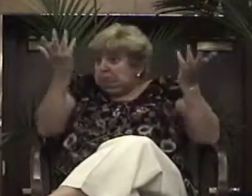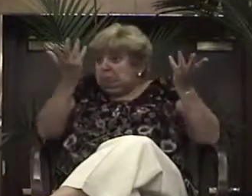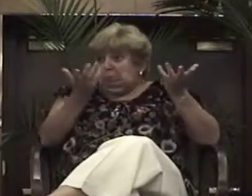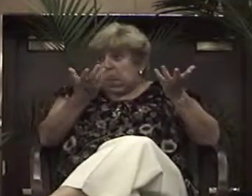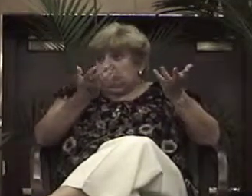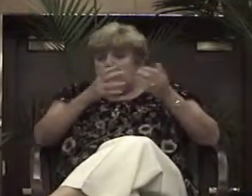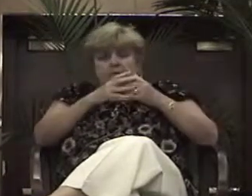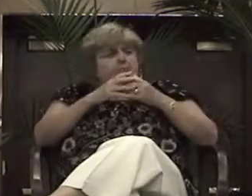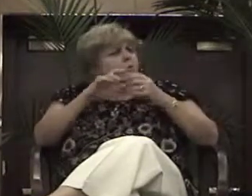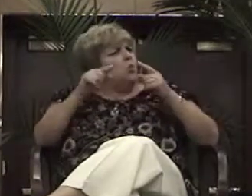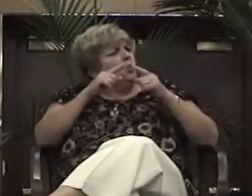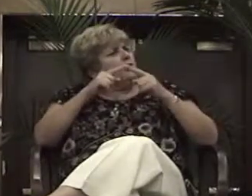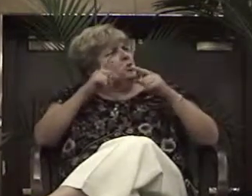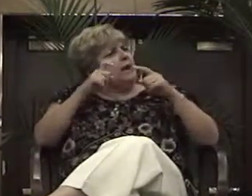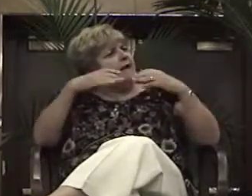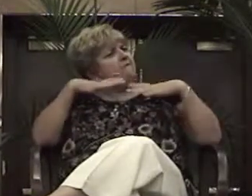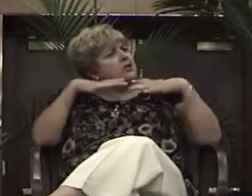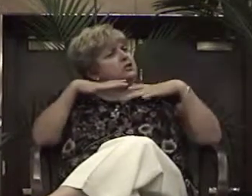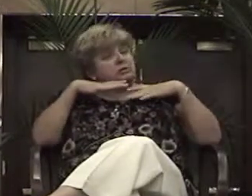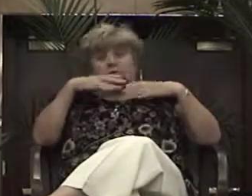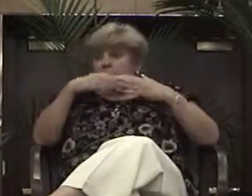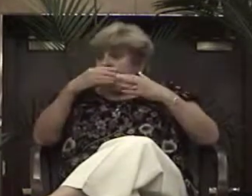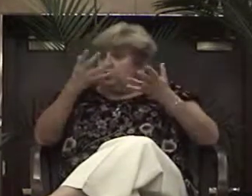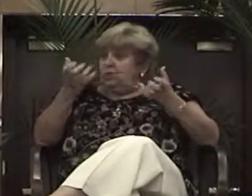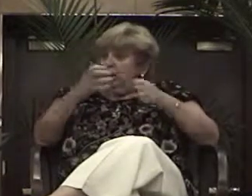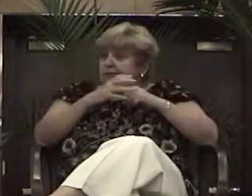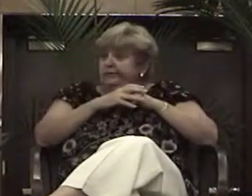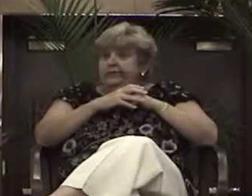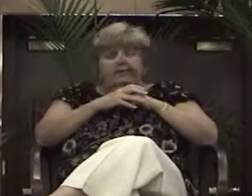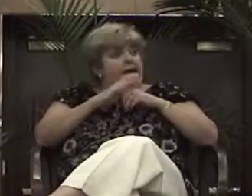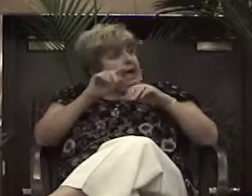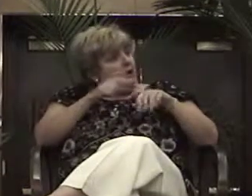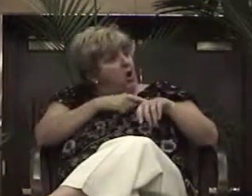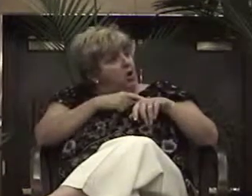when do I take my holidays? He said, whenever you want them. I said, how long? He said, as long as you want